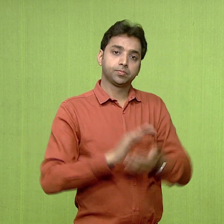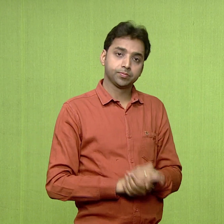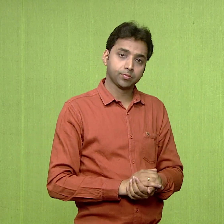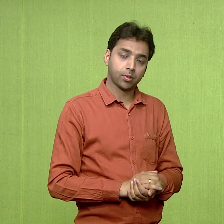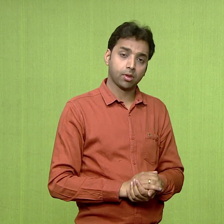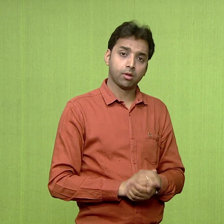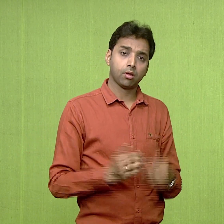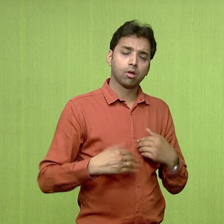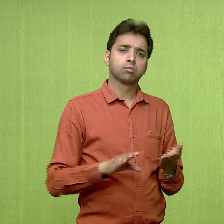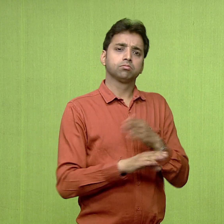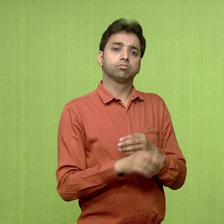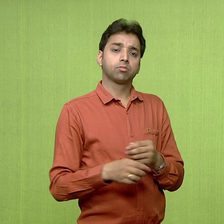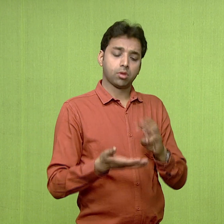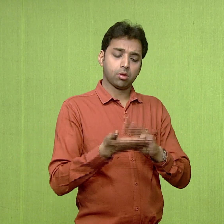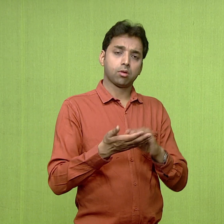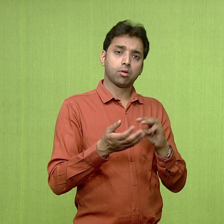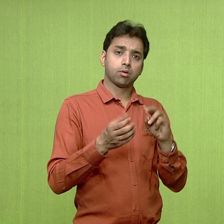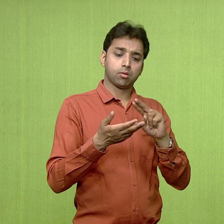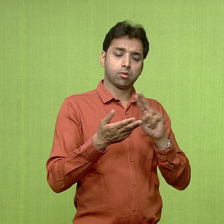and in the merchants